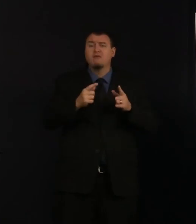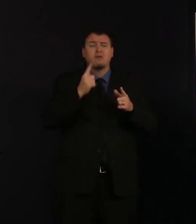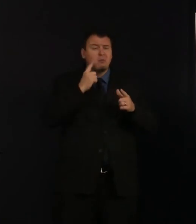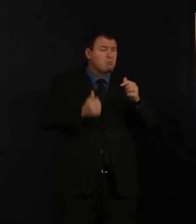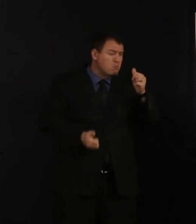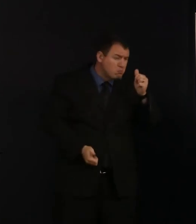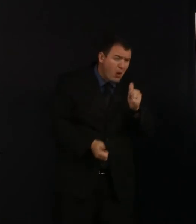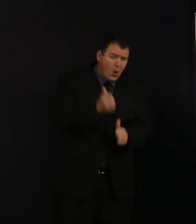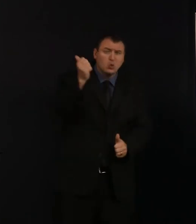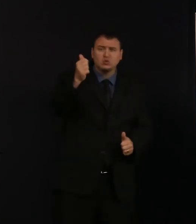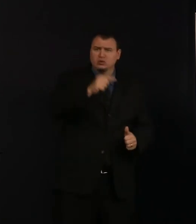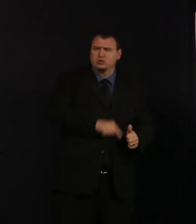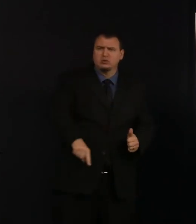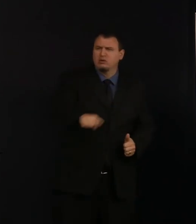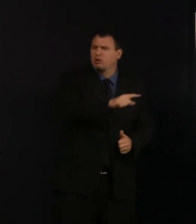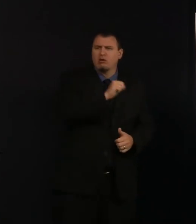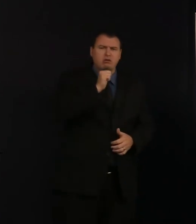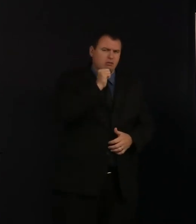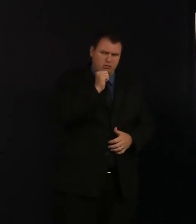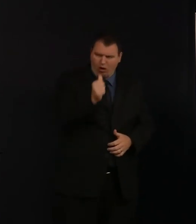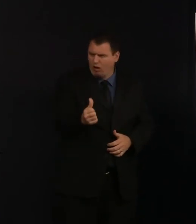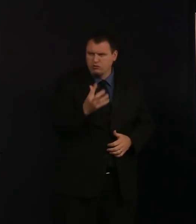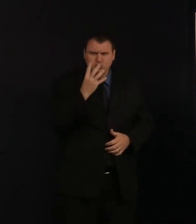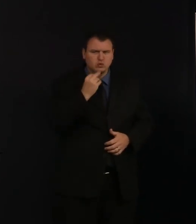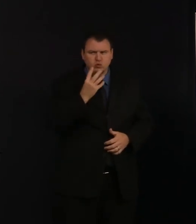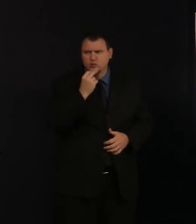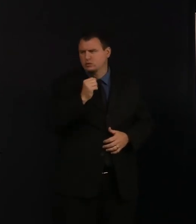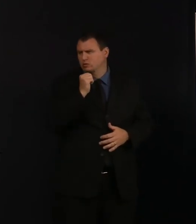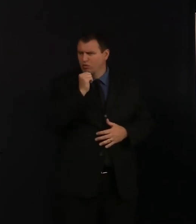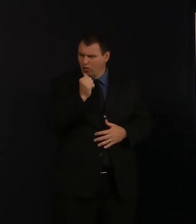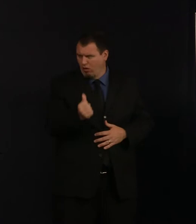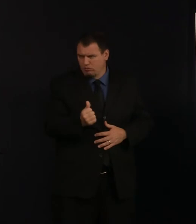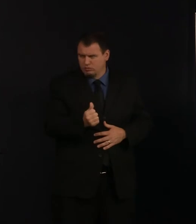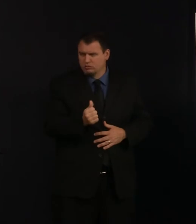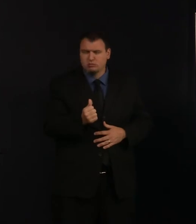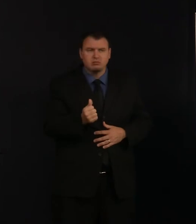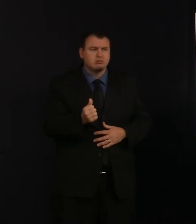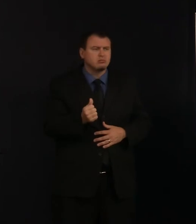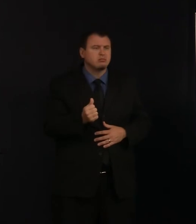there were a few Jews who were Christians there, but most of the church was non-Jewish.